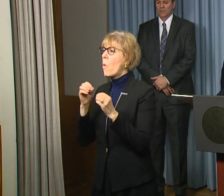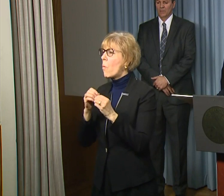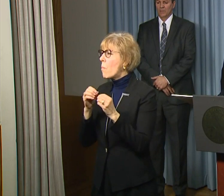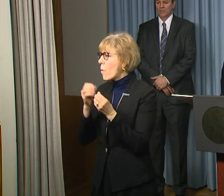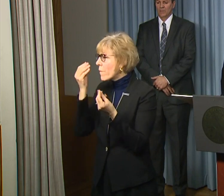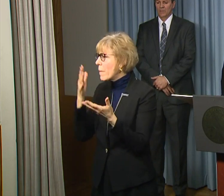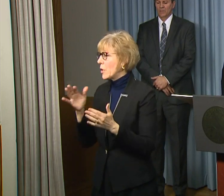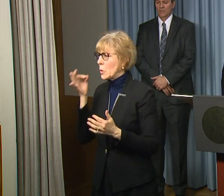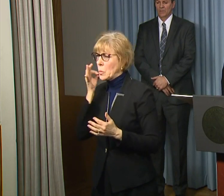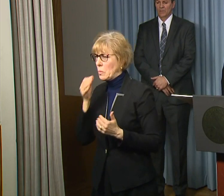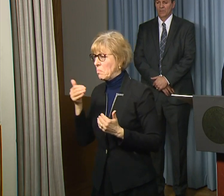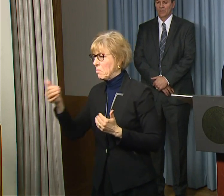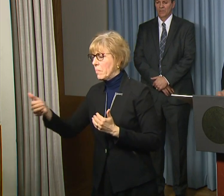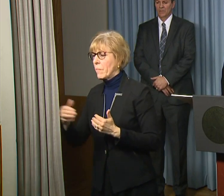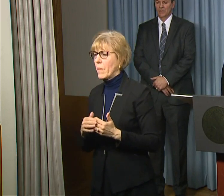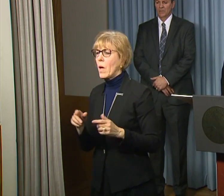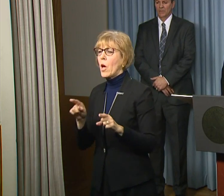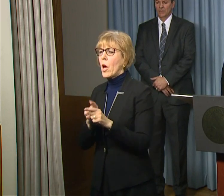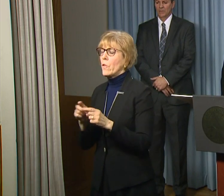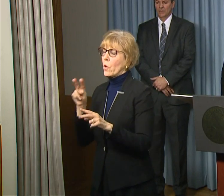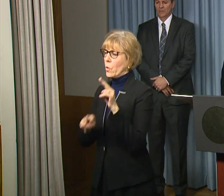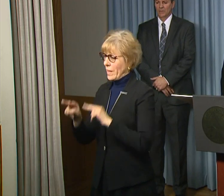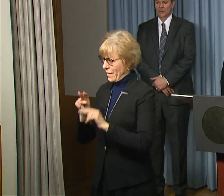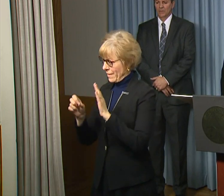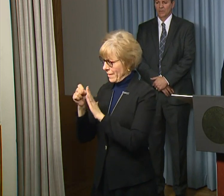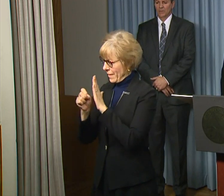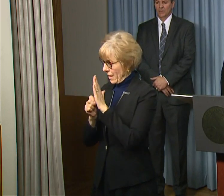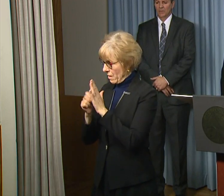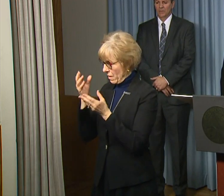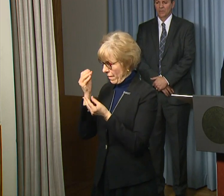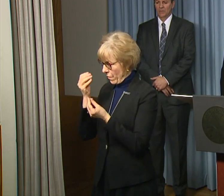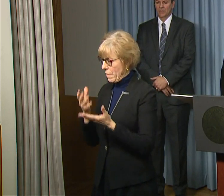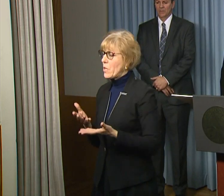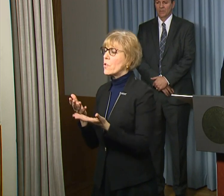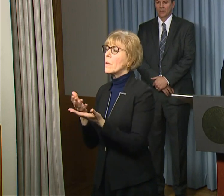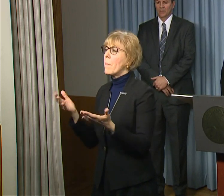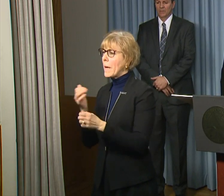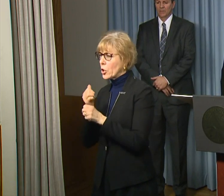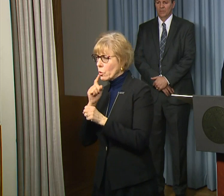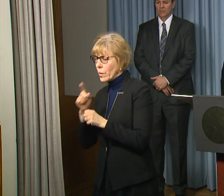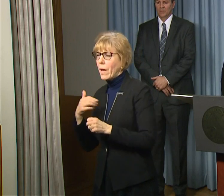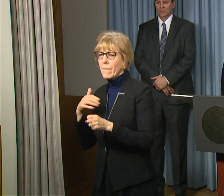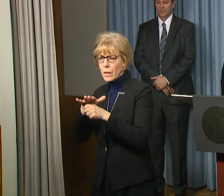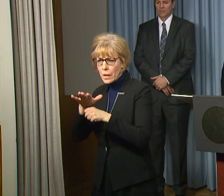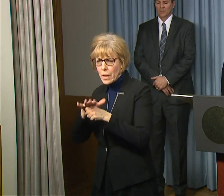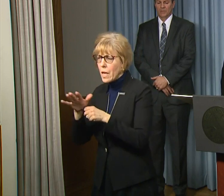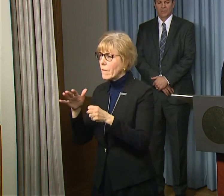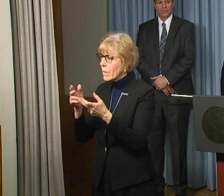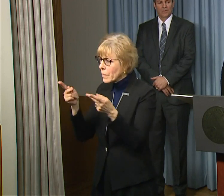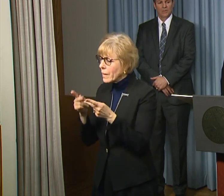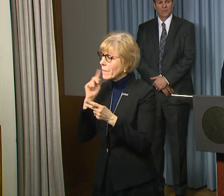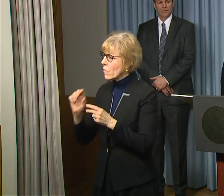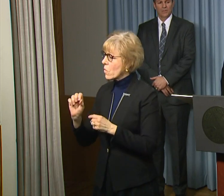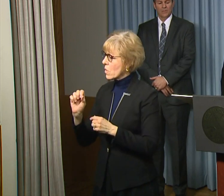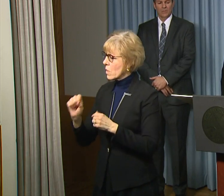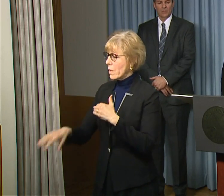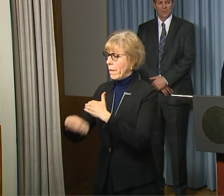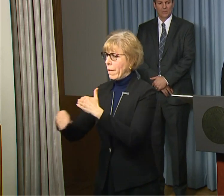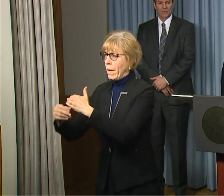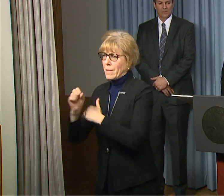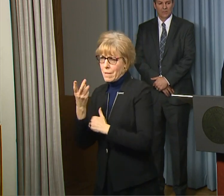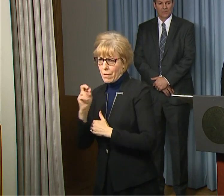city's existing real estate inventory as well and other available facilities to ensure that we have enough space for supplemental shelter and activated